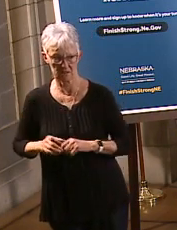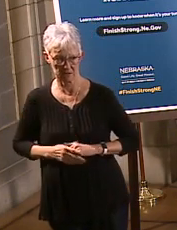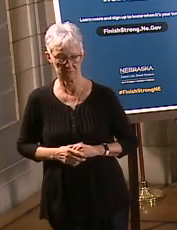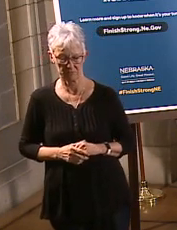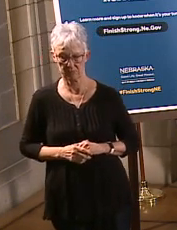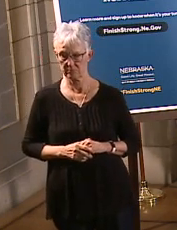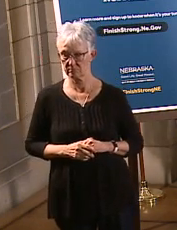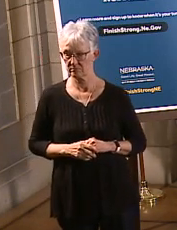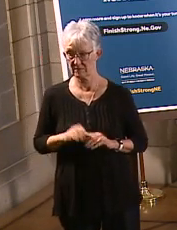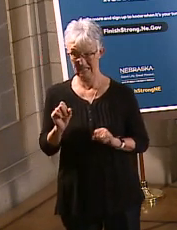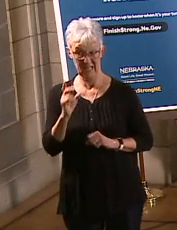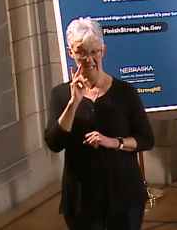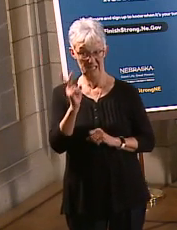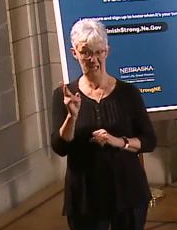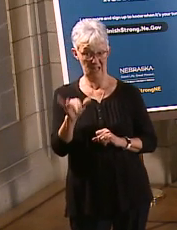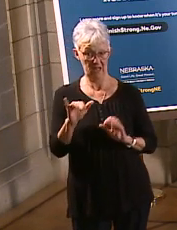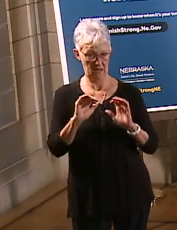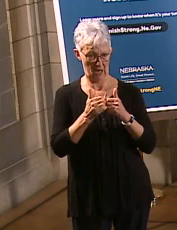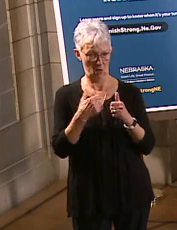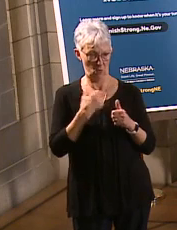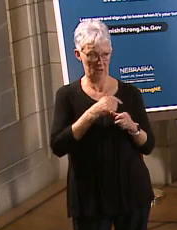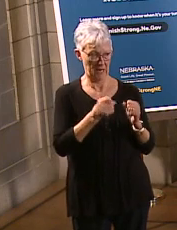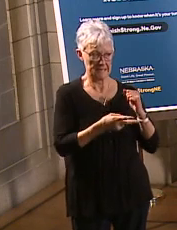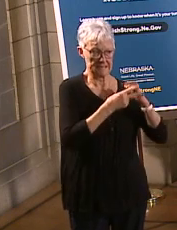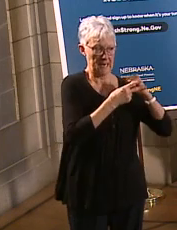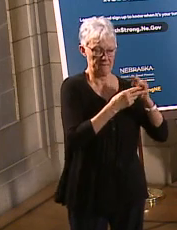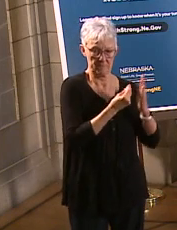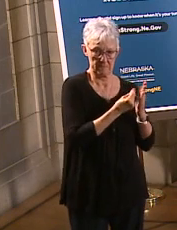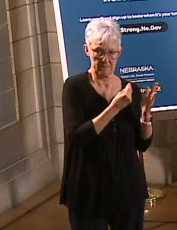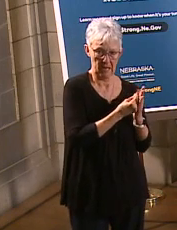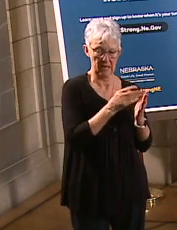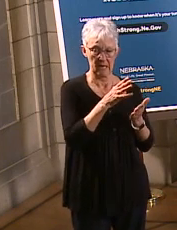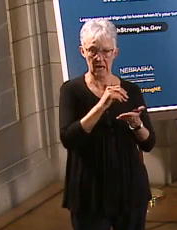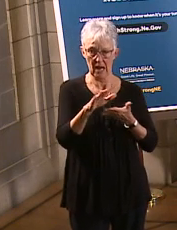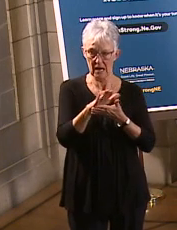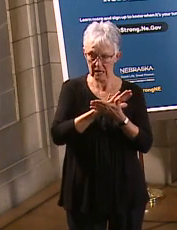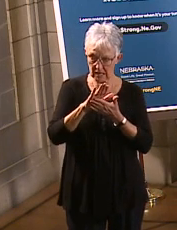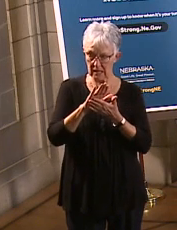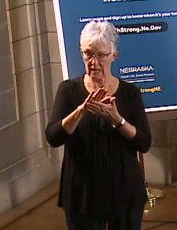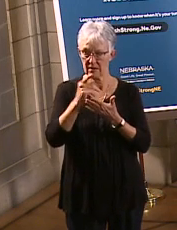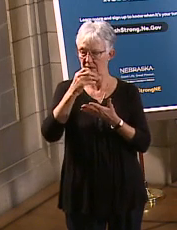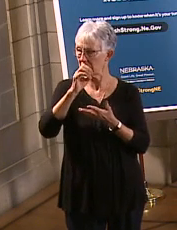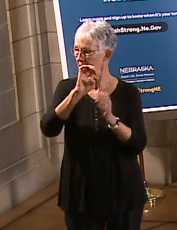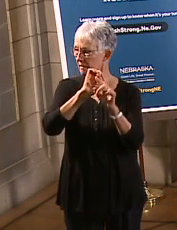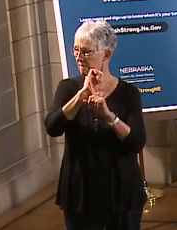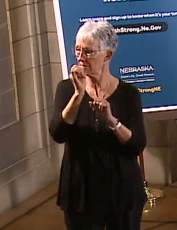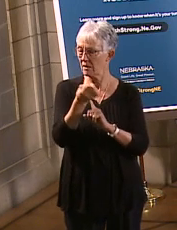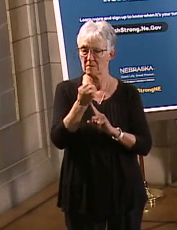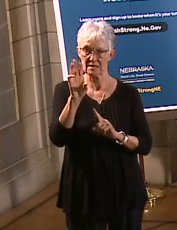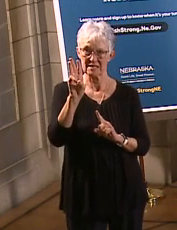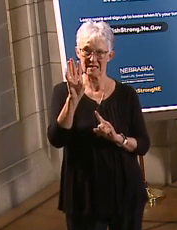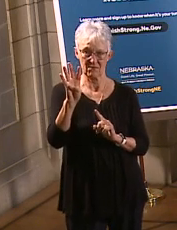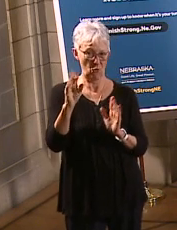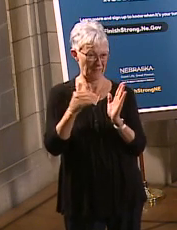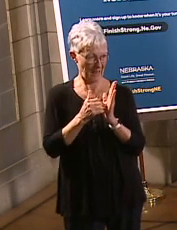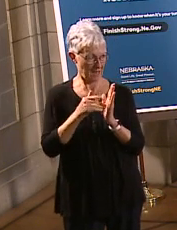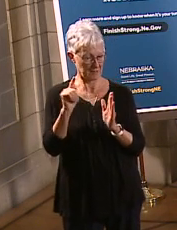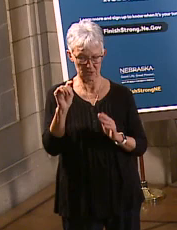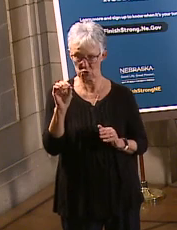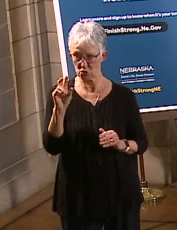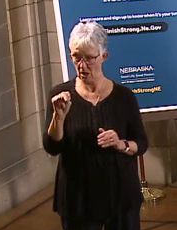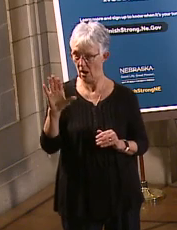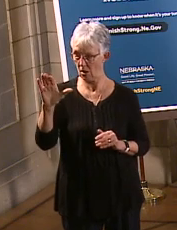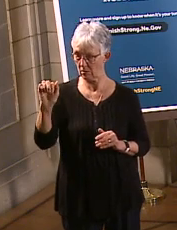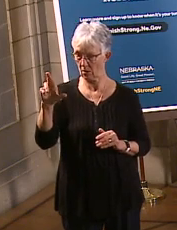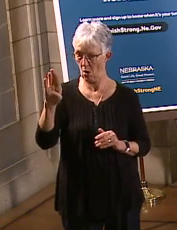you can see it's a way for people to save money at the pump, clean up the environment. Was it 64,000 tons of carbon removed from